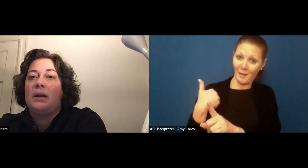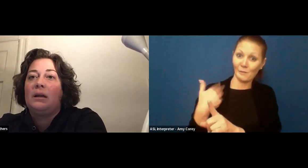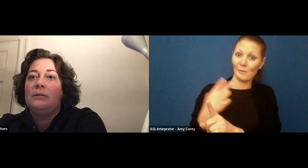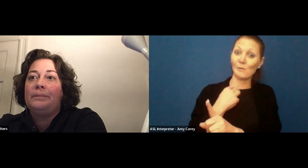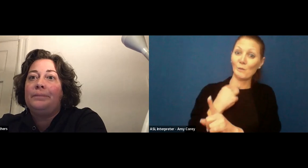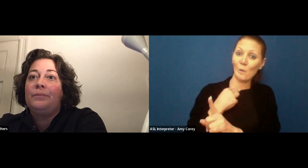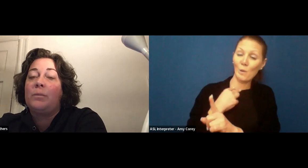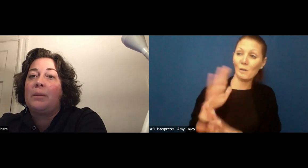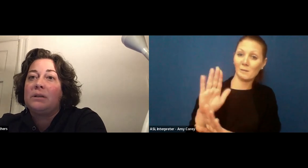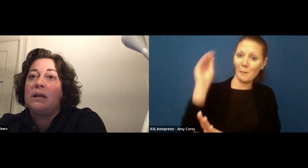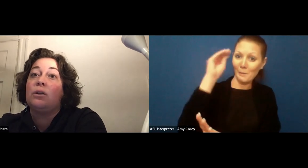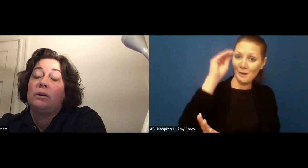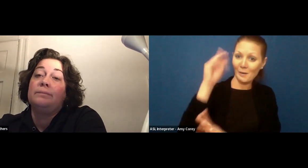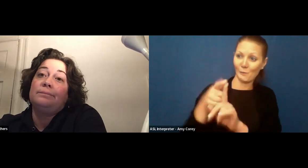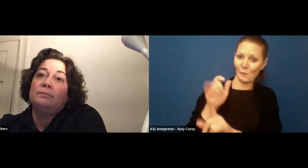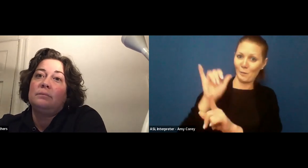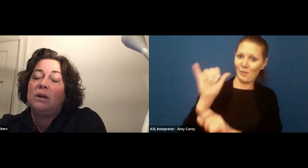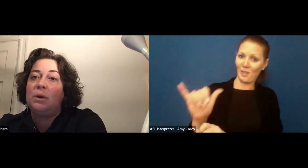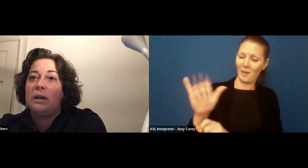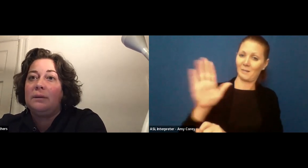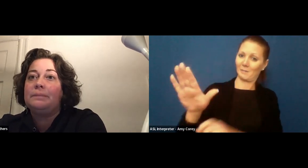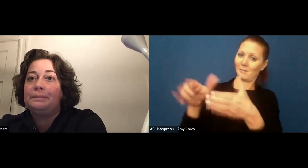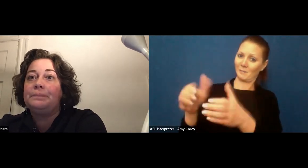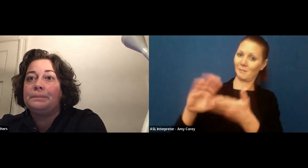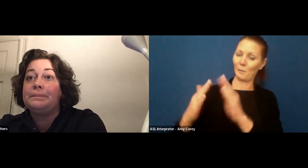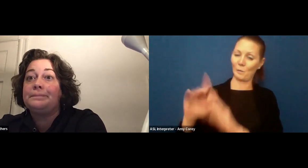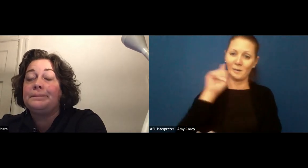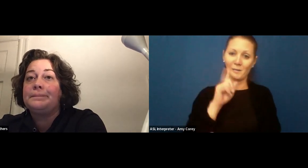of somebody from that particular community.